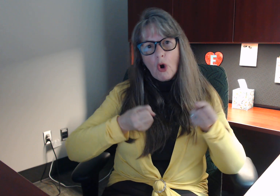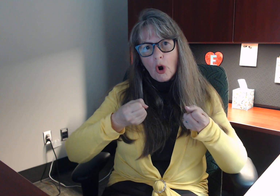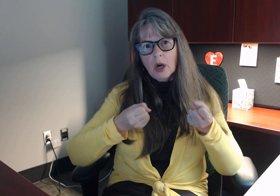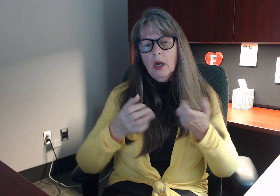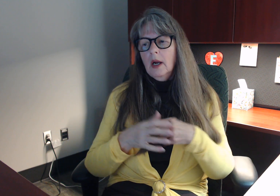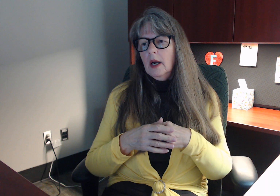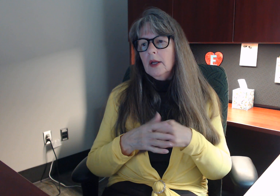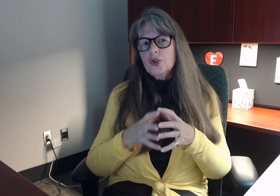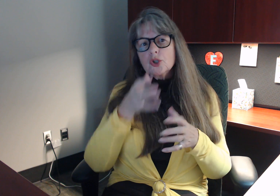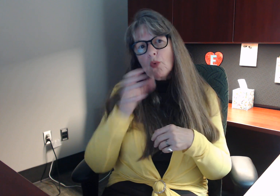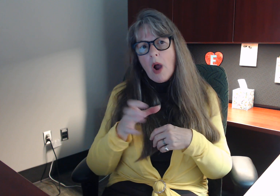car. It's just too hot.